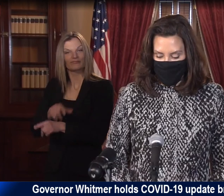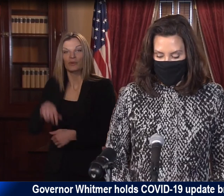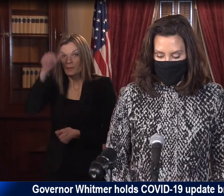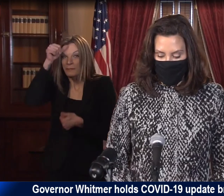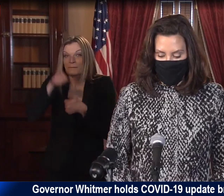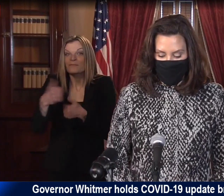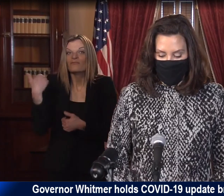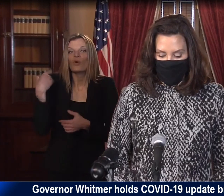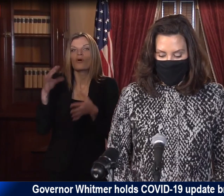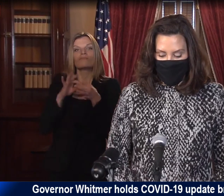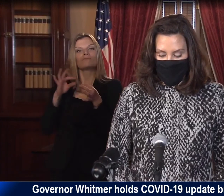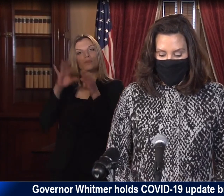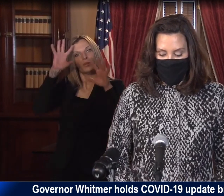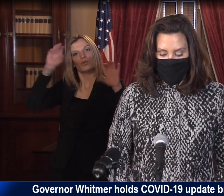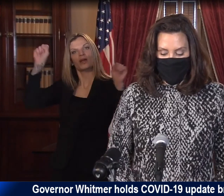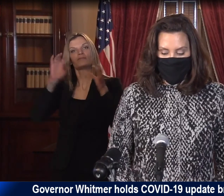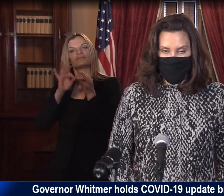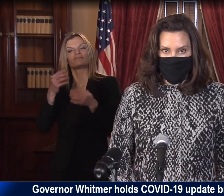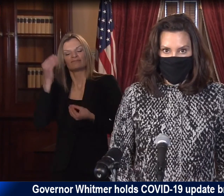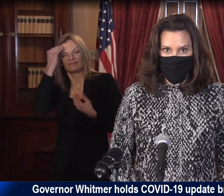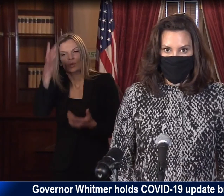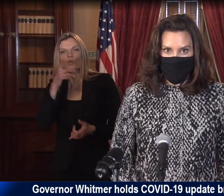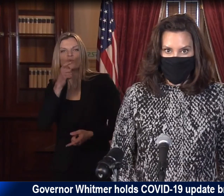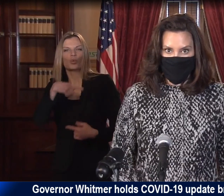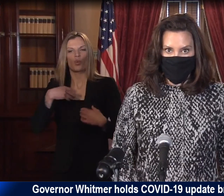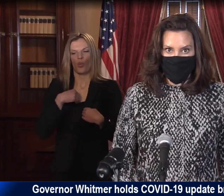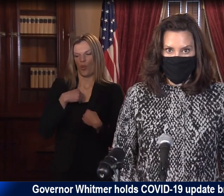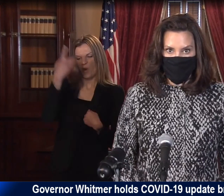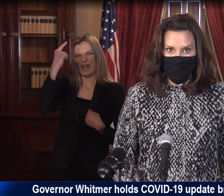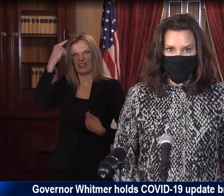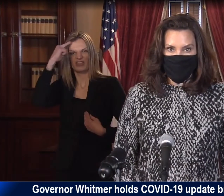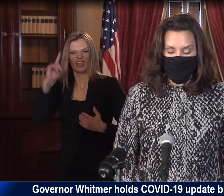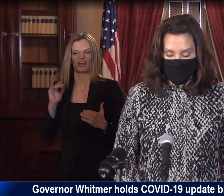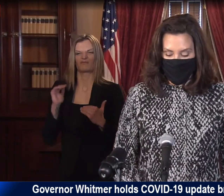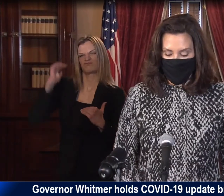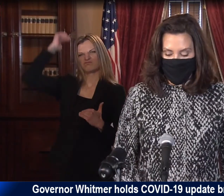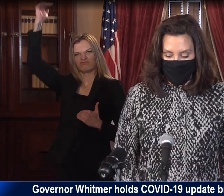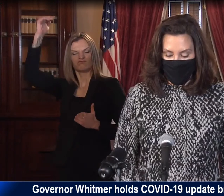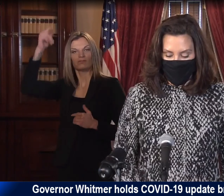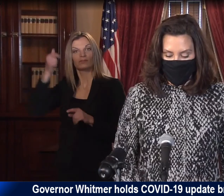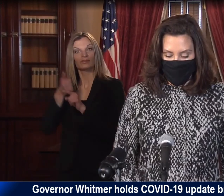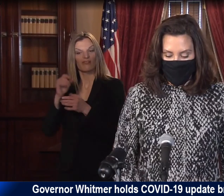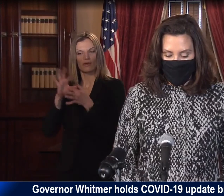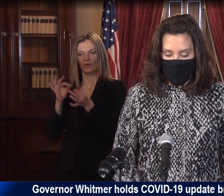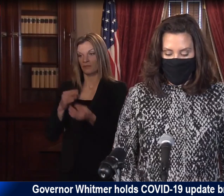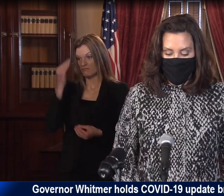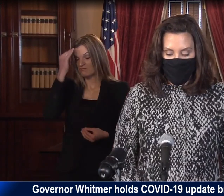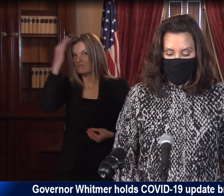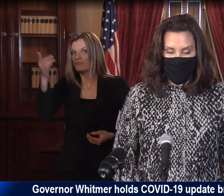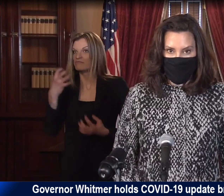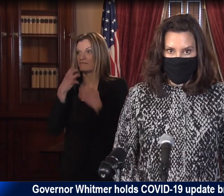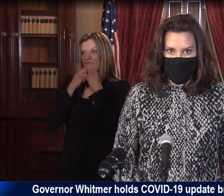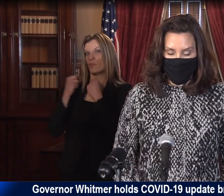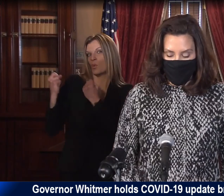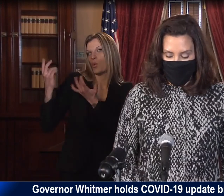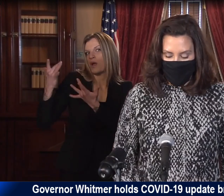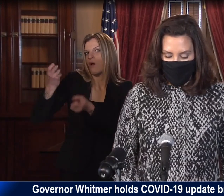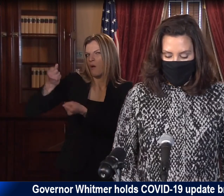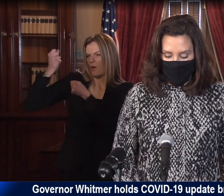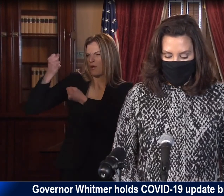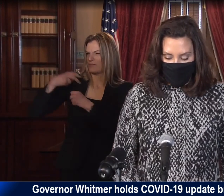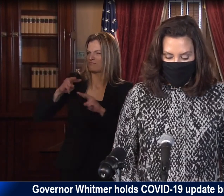back and stand by, the president spoke directly to the group of domestic terrorists who stormed the